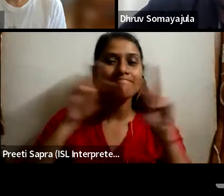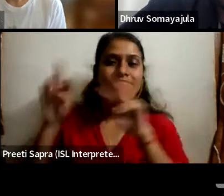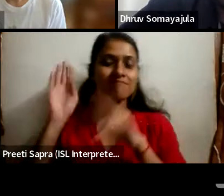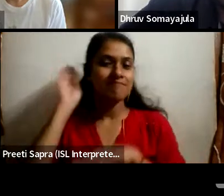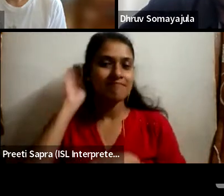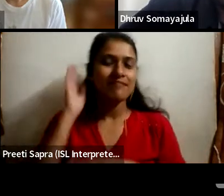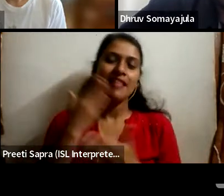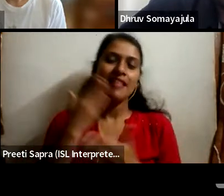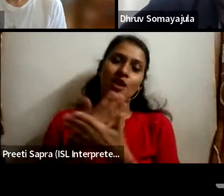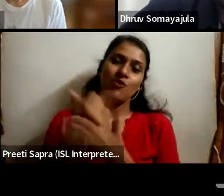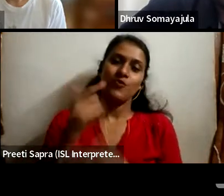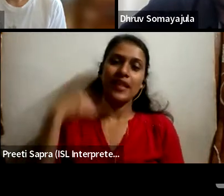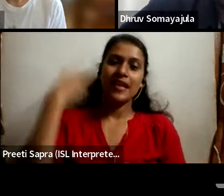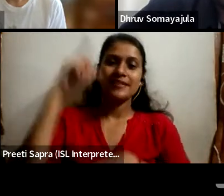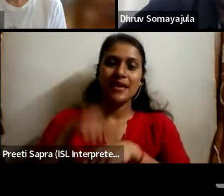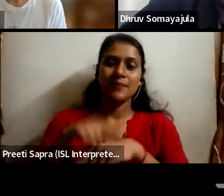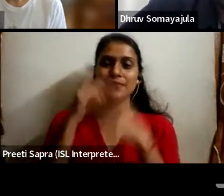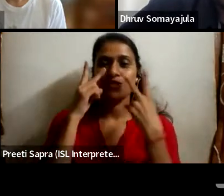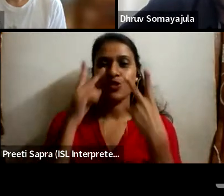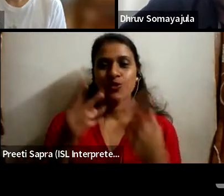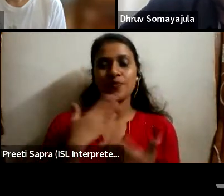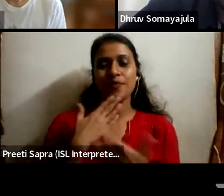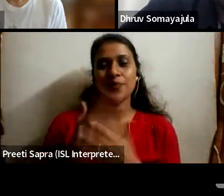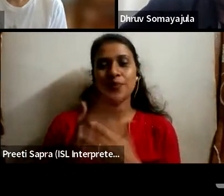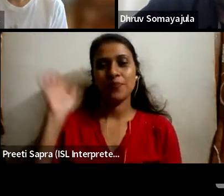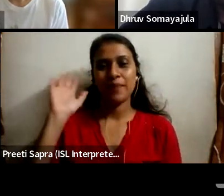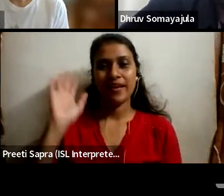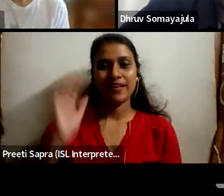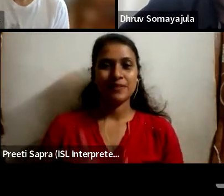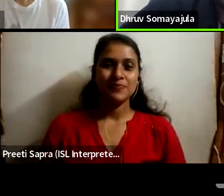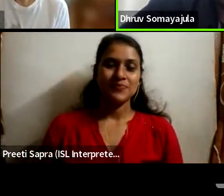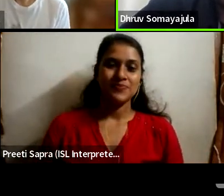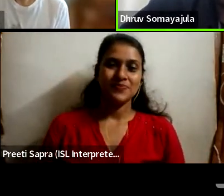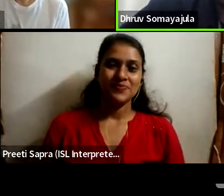We'll see you next time. Bye. Bye. Thank you.